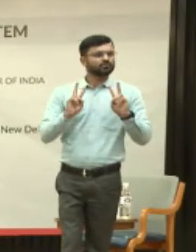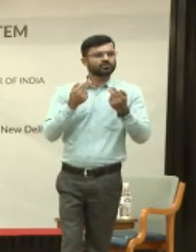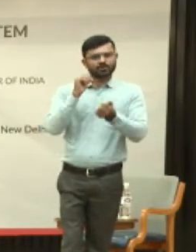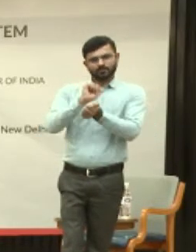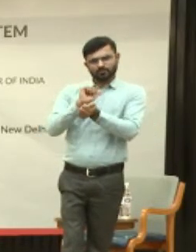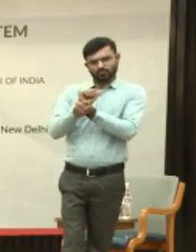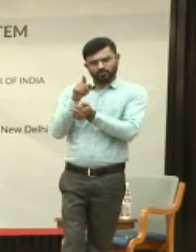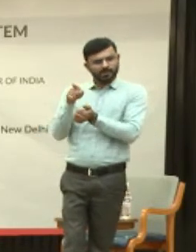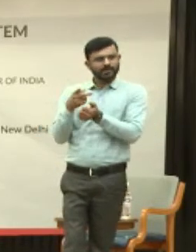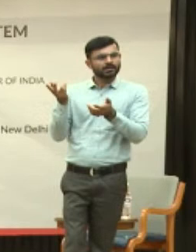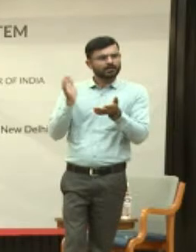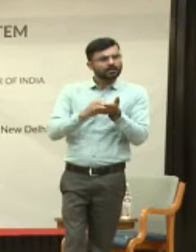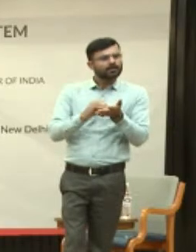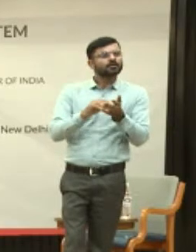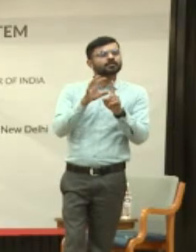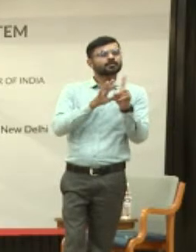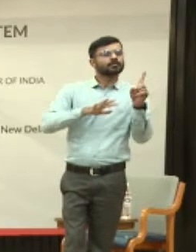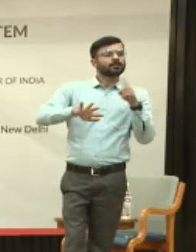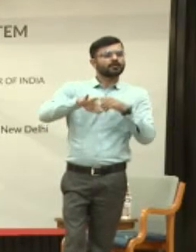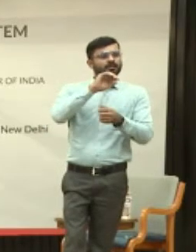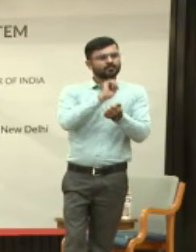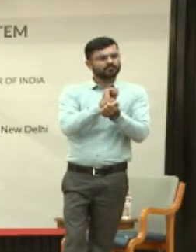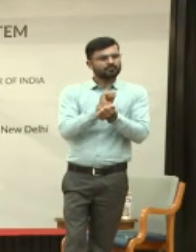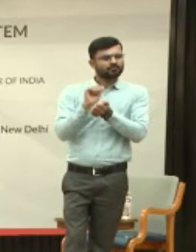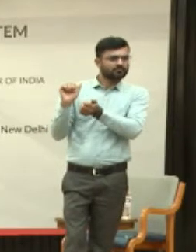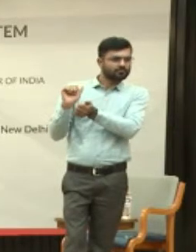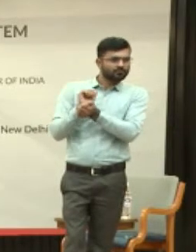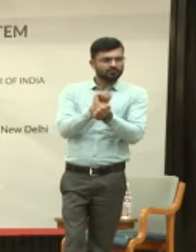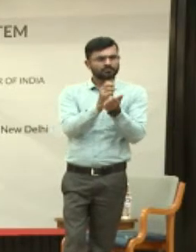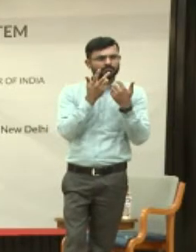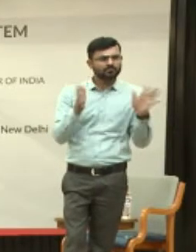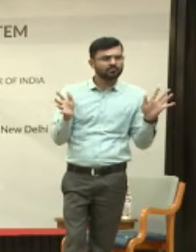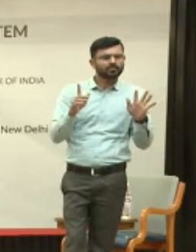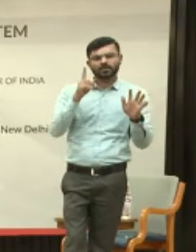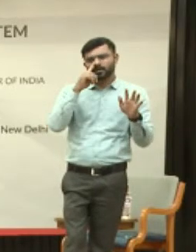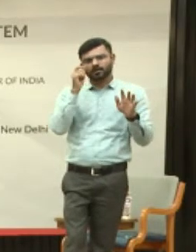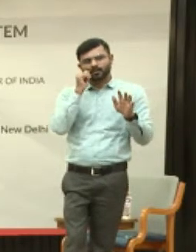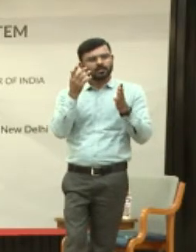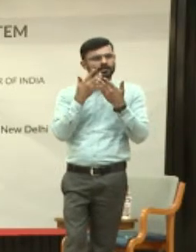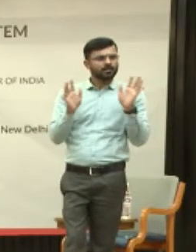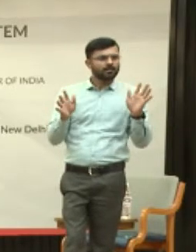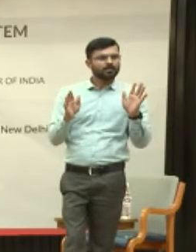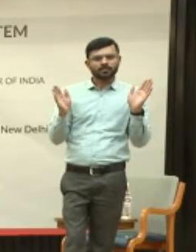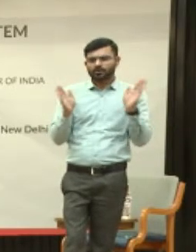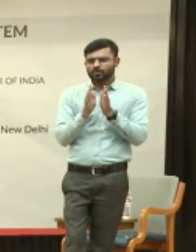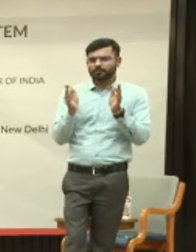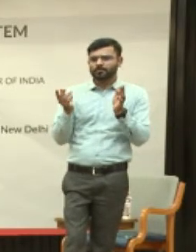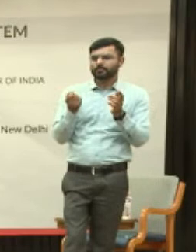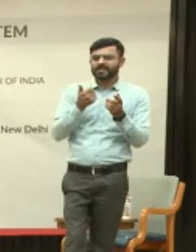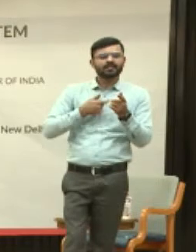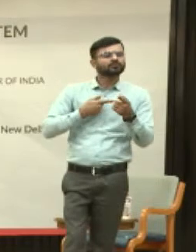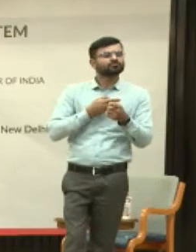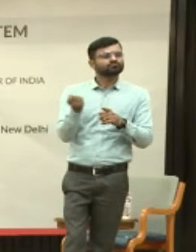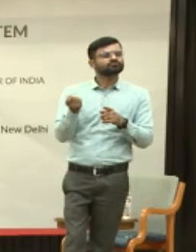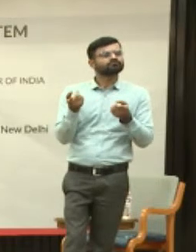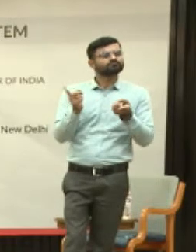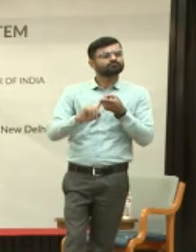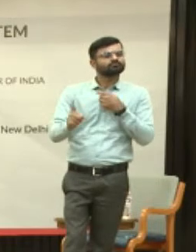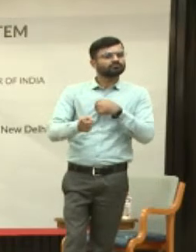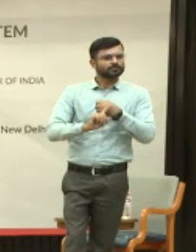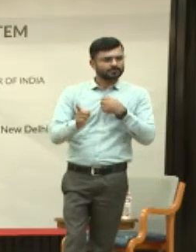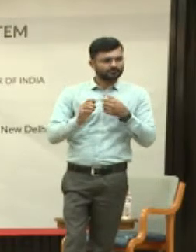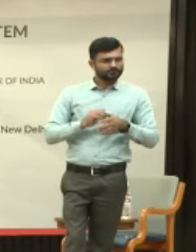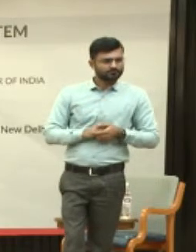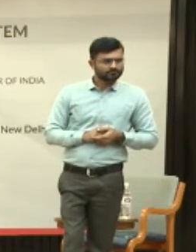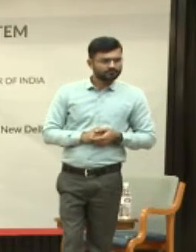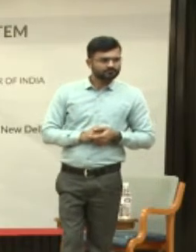police, particularly Delhi police, to arrest any and anybody on the smallest of pretexts.